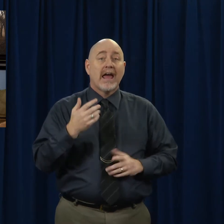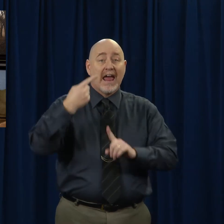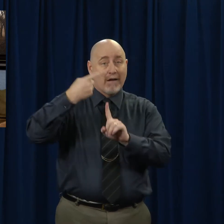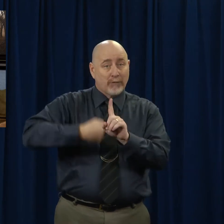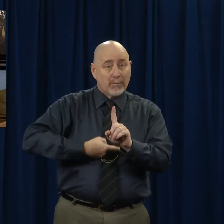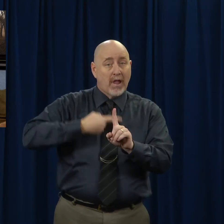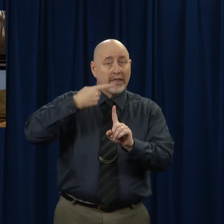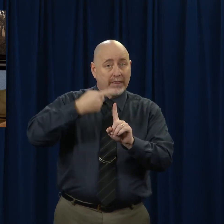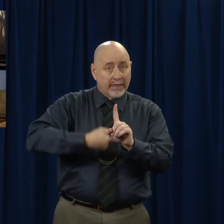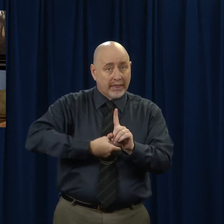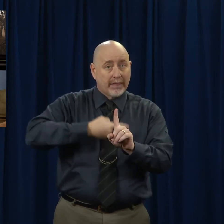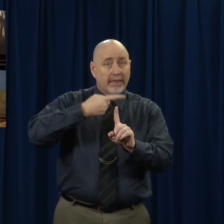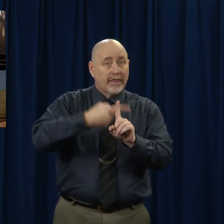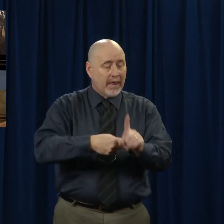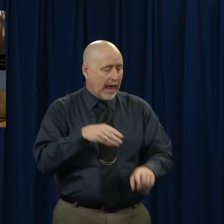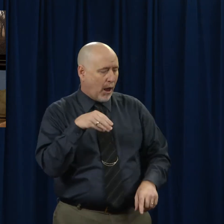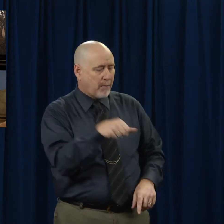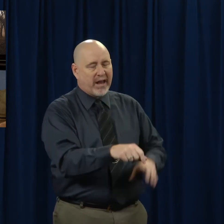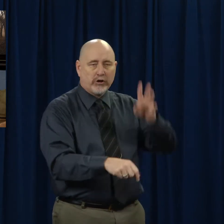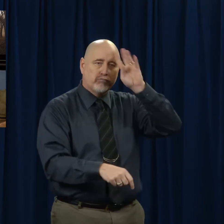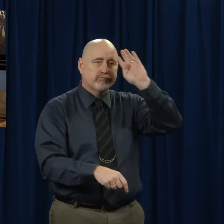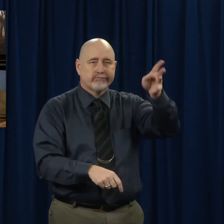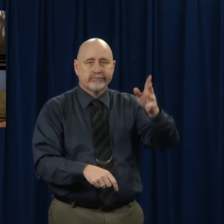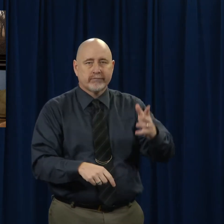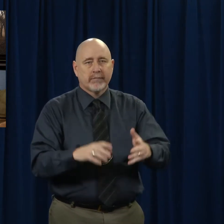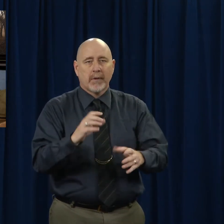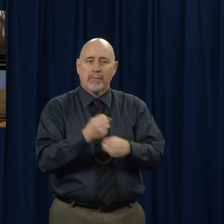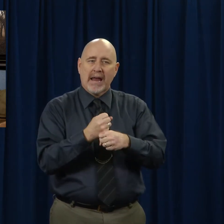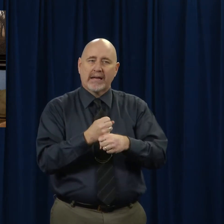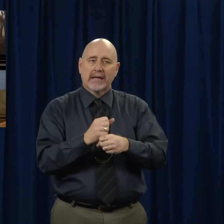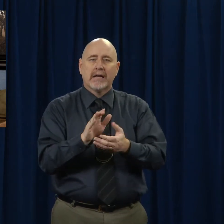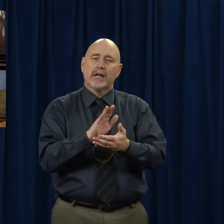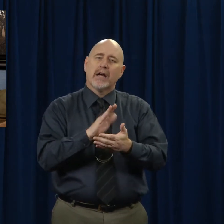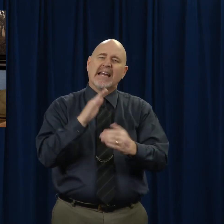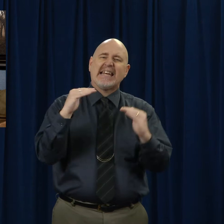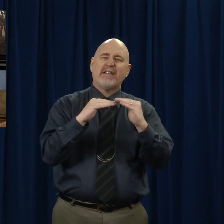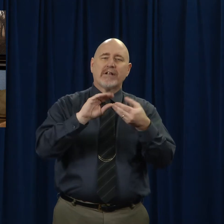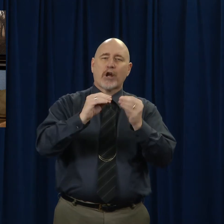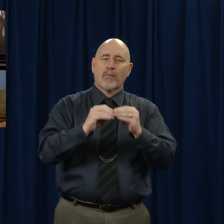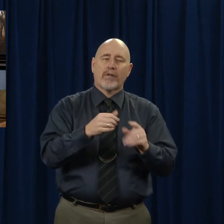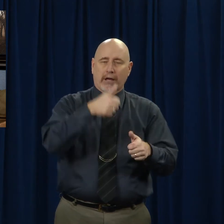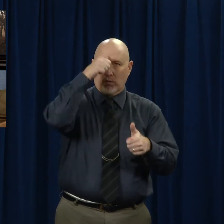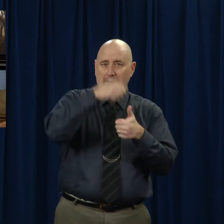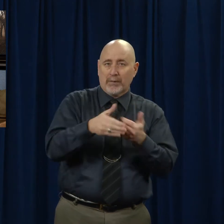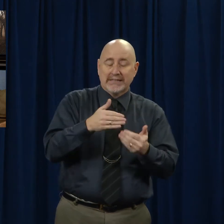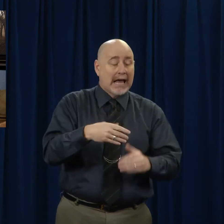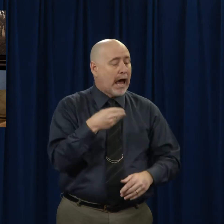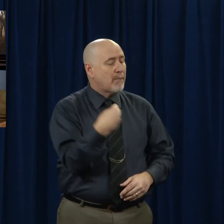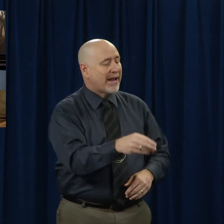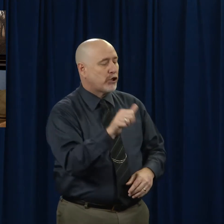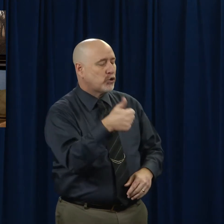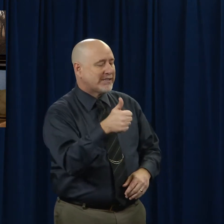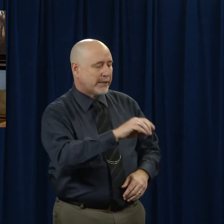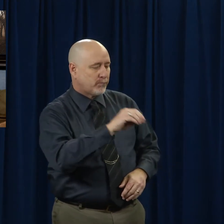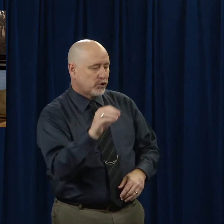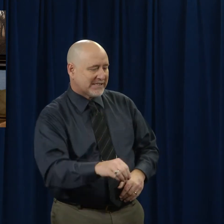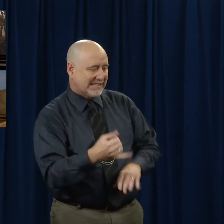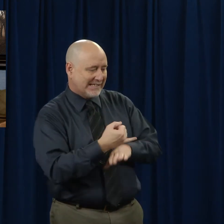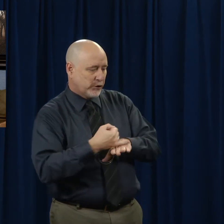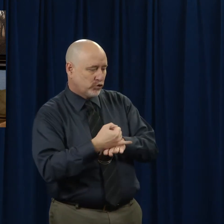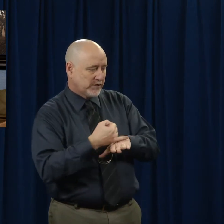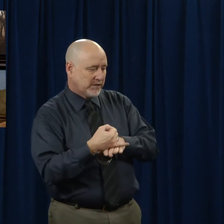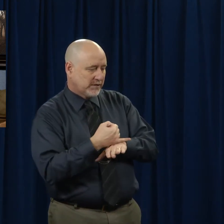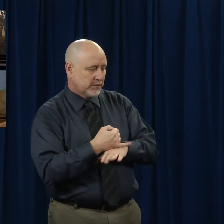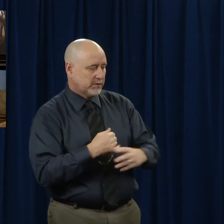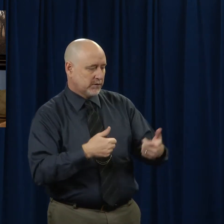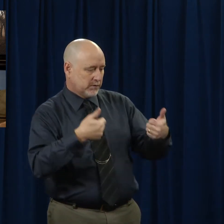every month I will pay you, let's say, and you need to make it a nice round number so that they can remember it, I'll pay you 10%